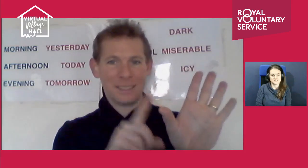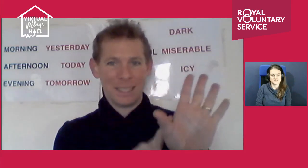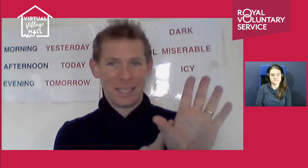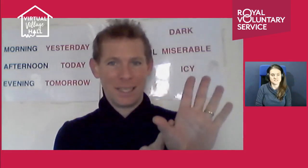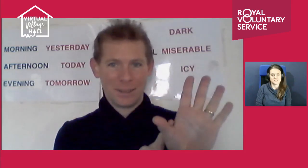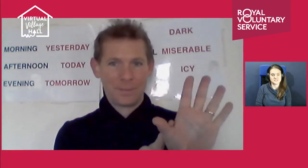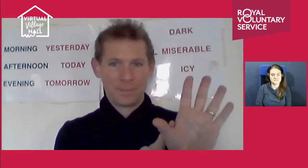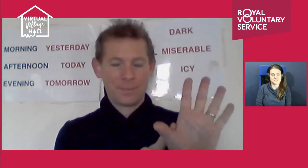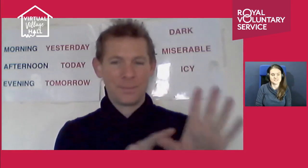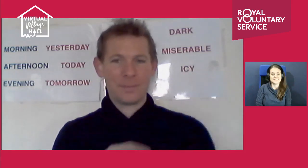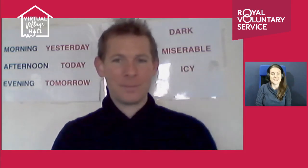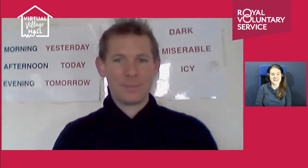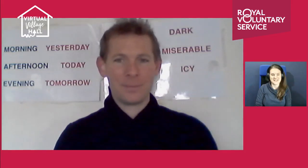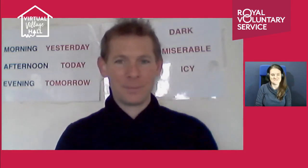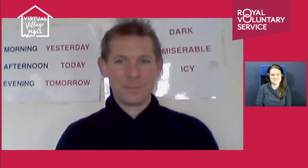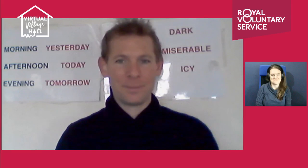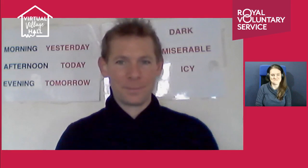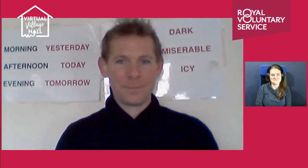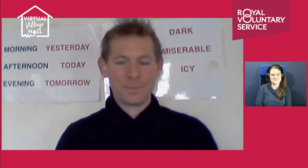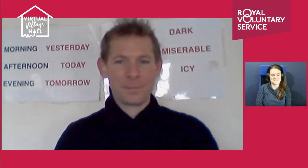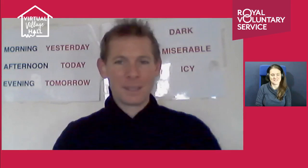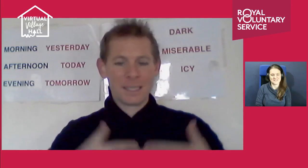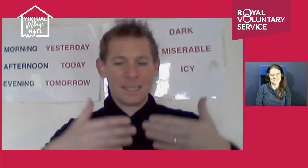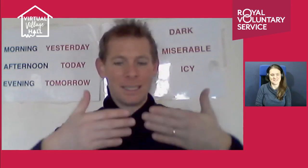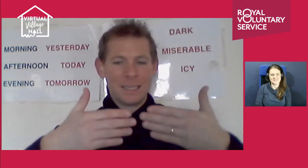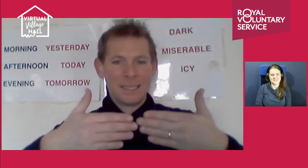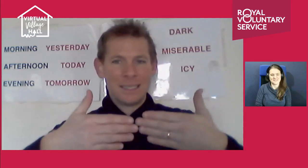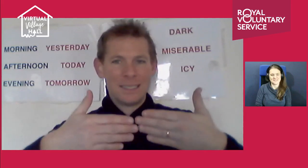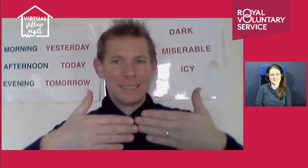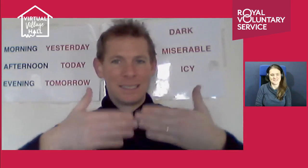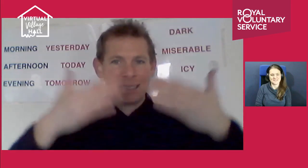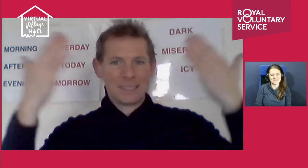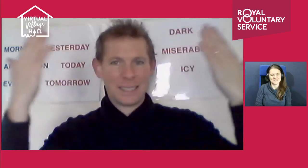is day.